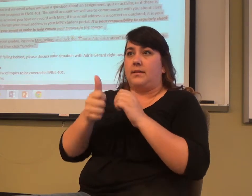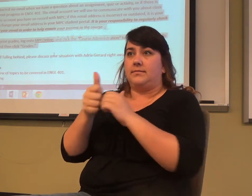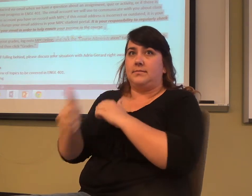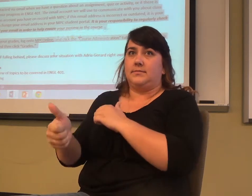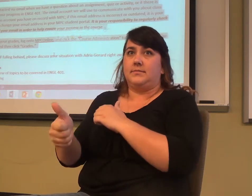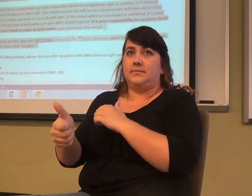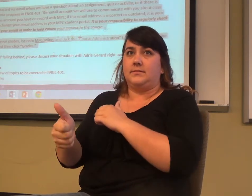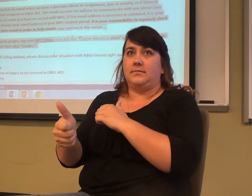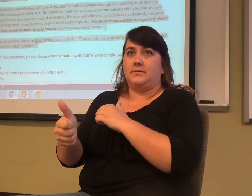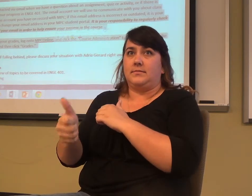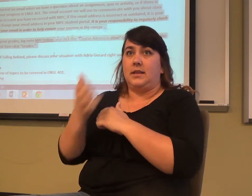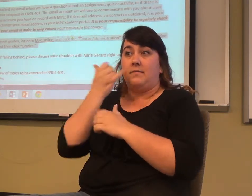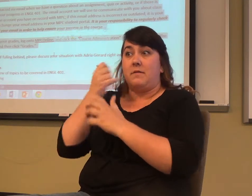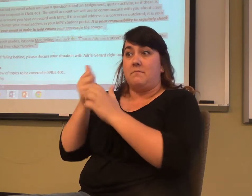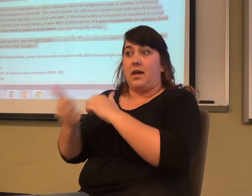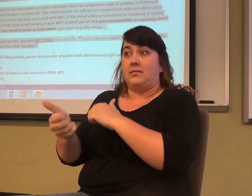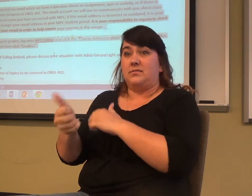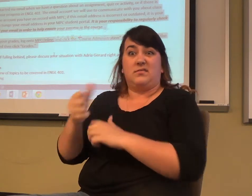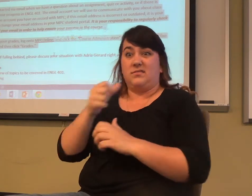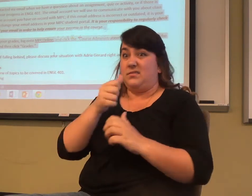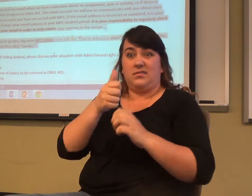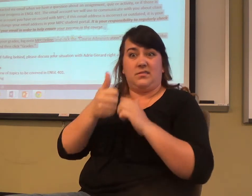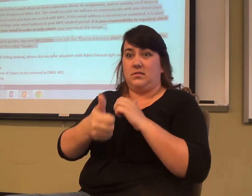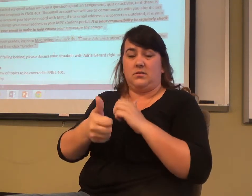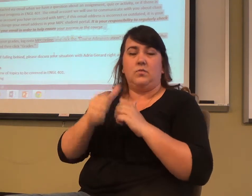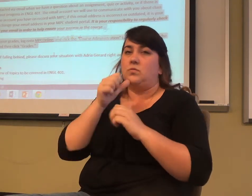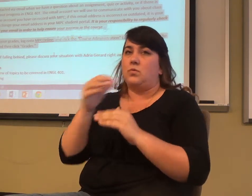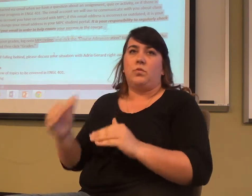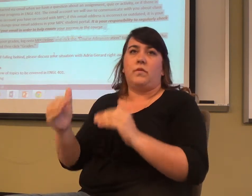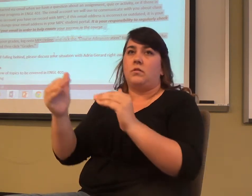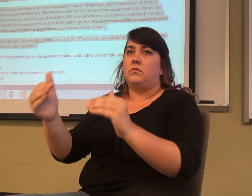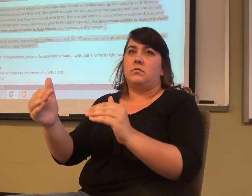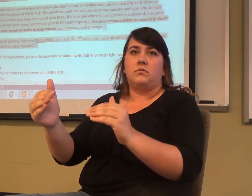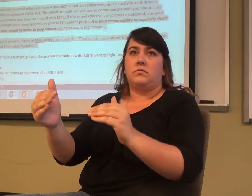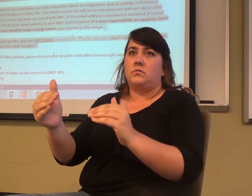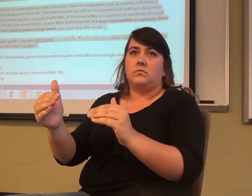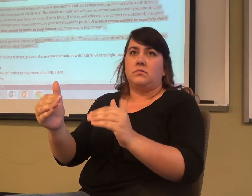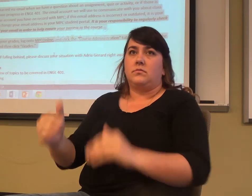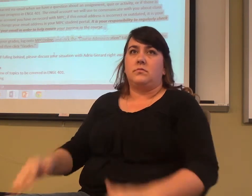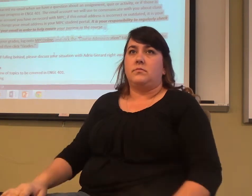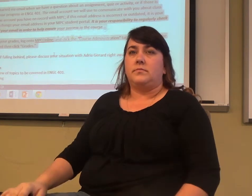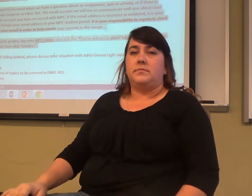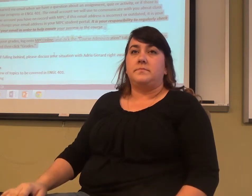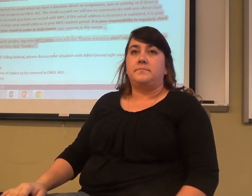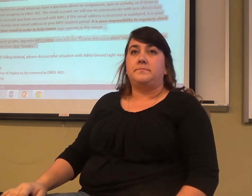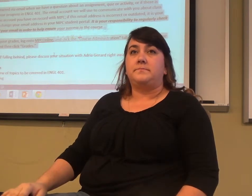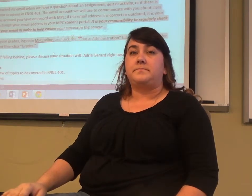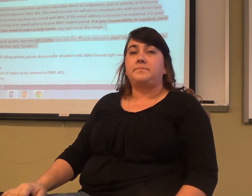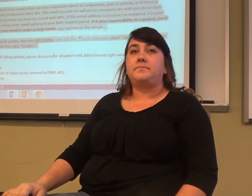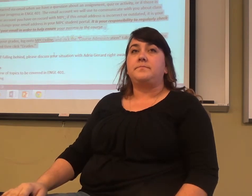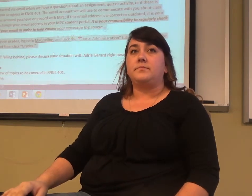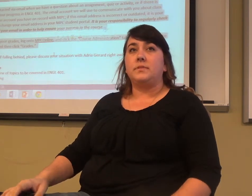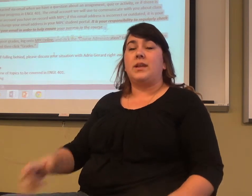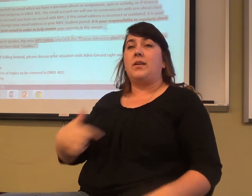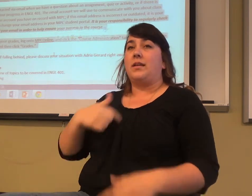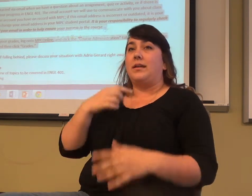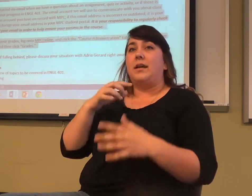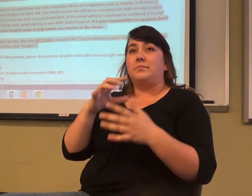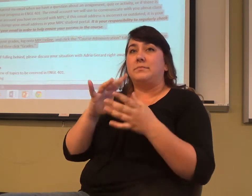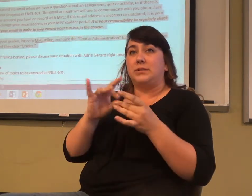to move on to the next level of English. As I mentioned, I'm going to contact you via email